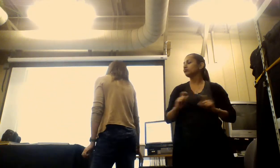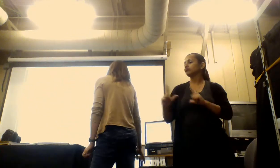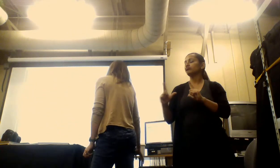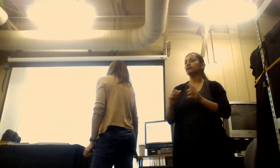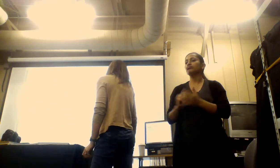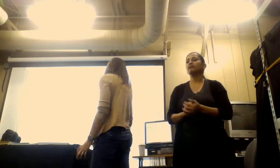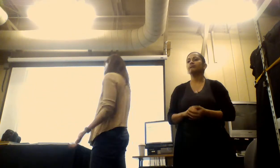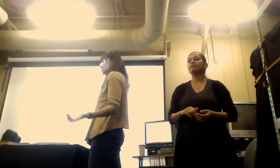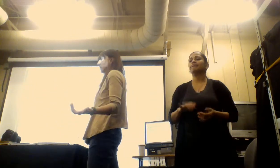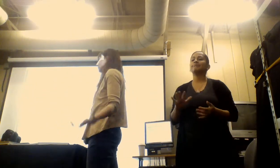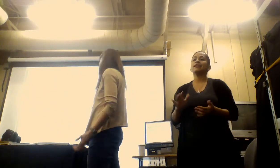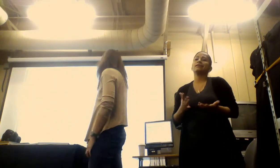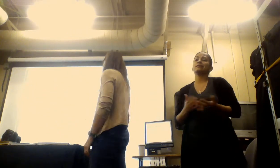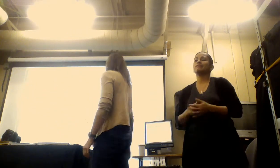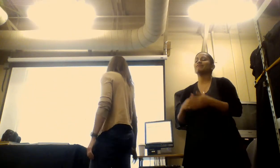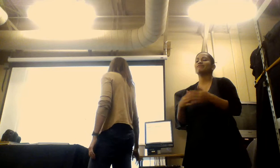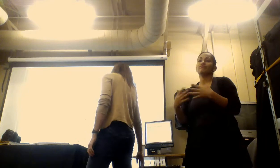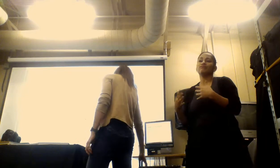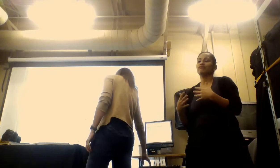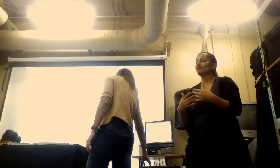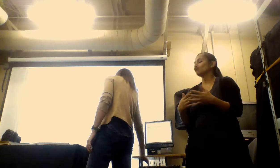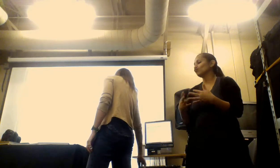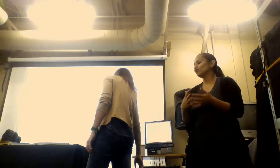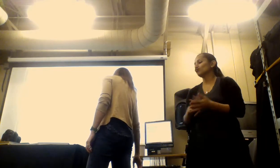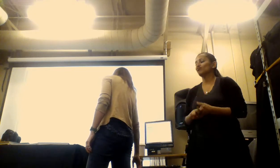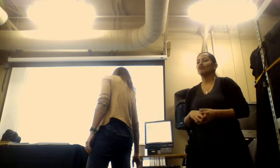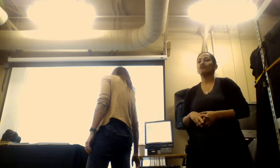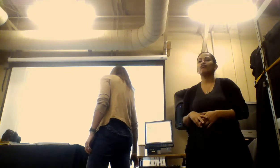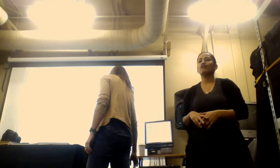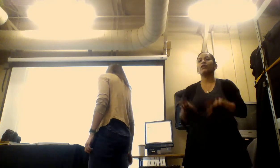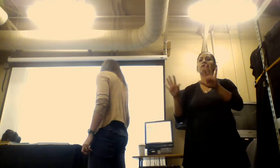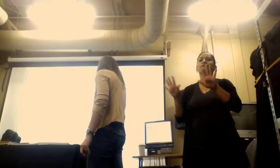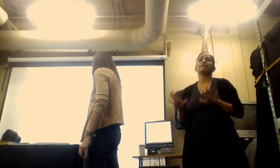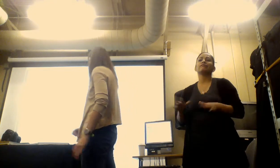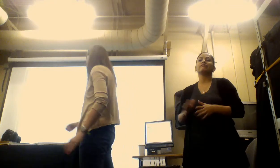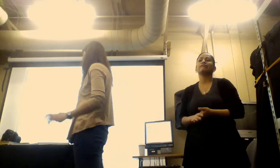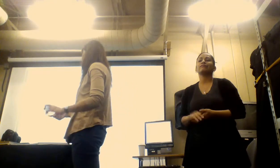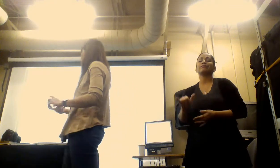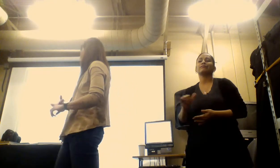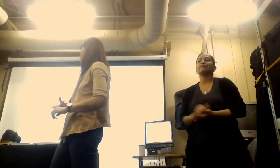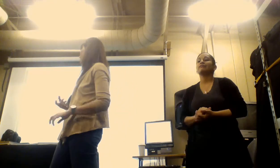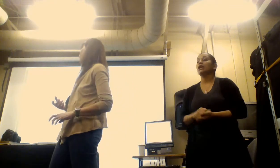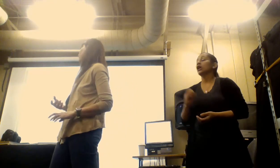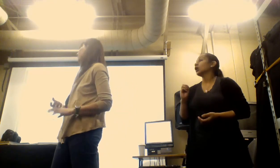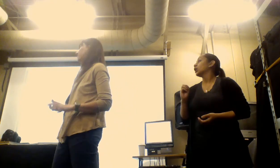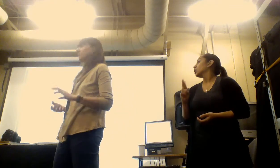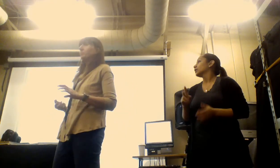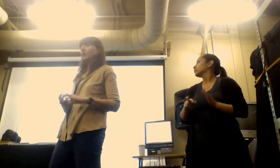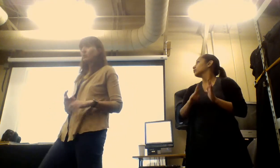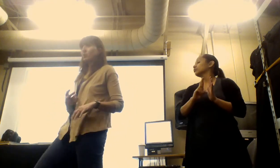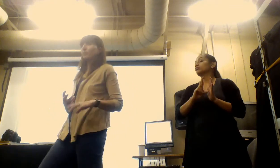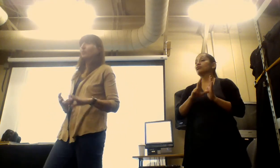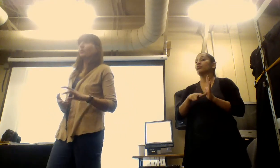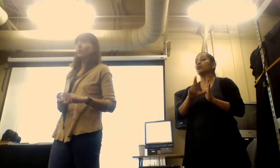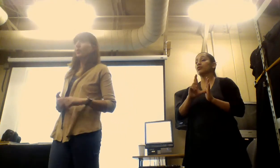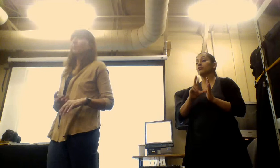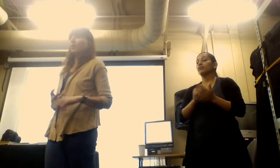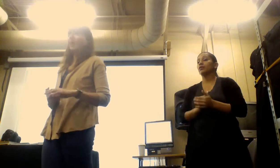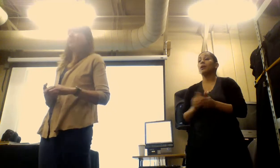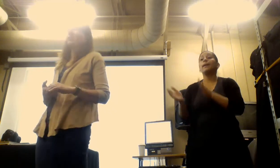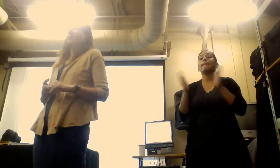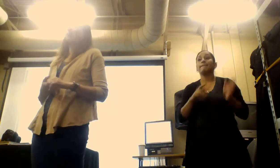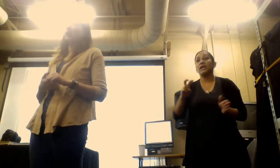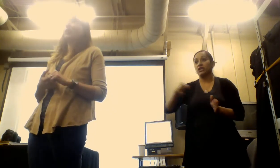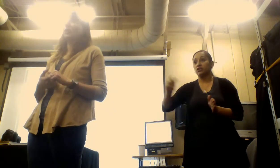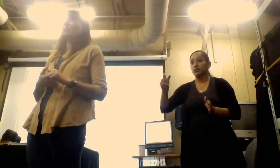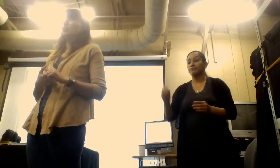Mac has their program, but slideshows are great too. All right, review. Plan your trip. Plan your trip. The more you